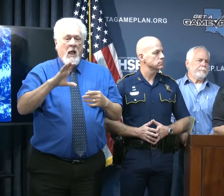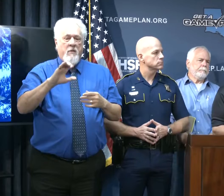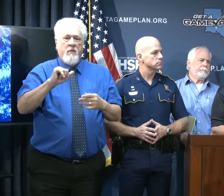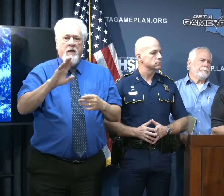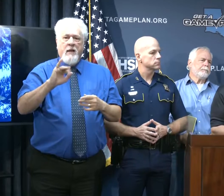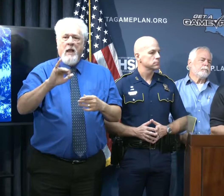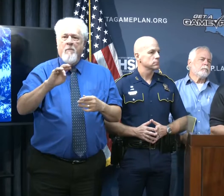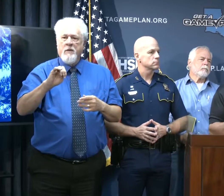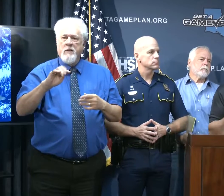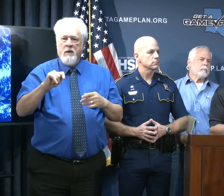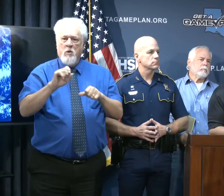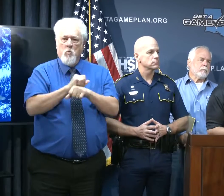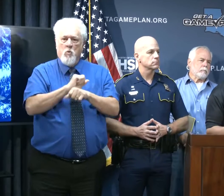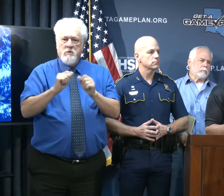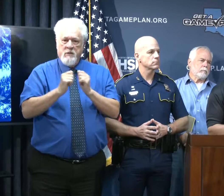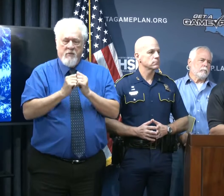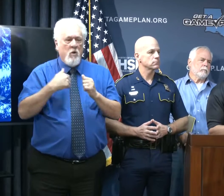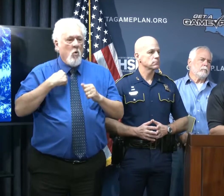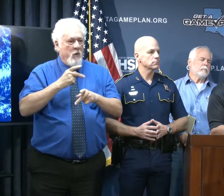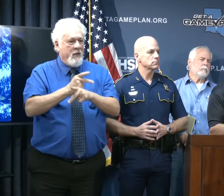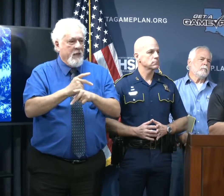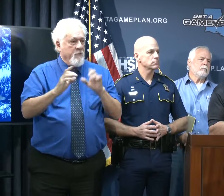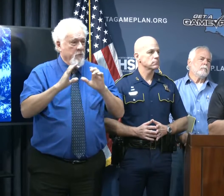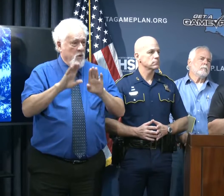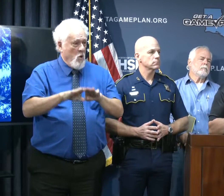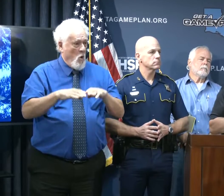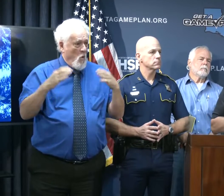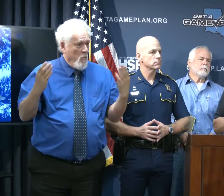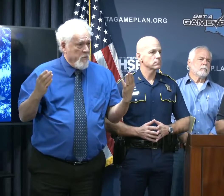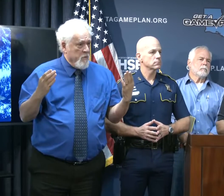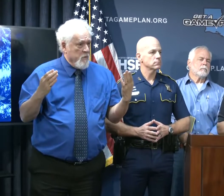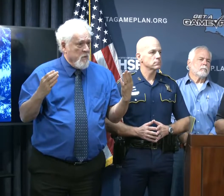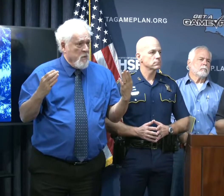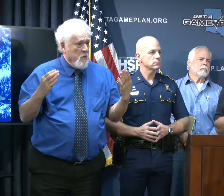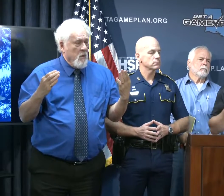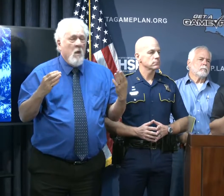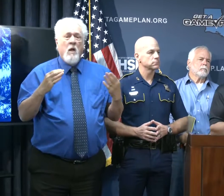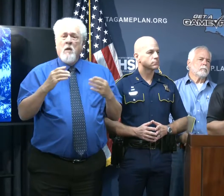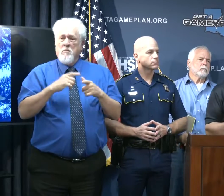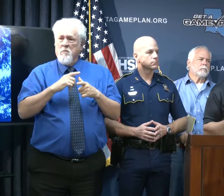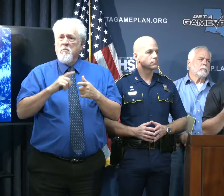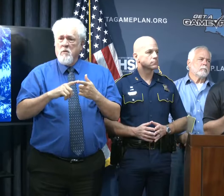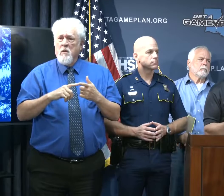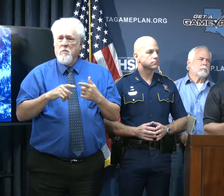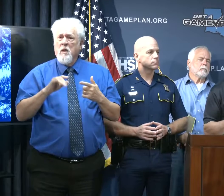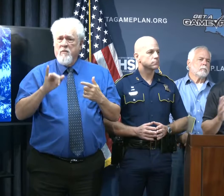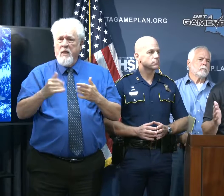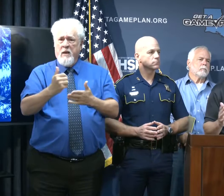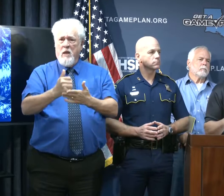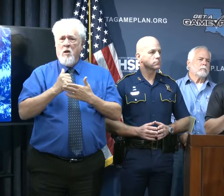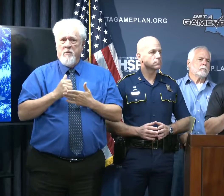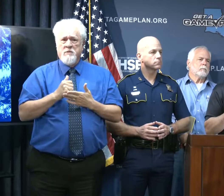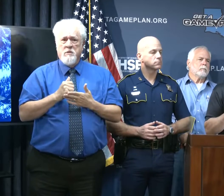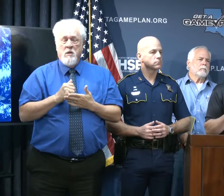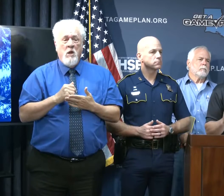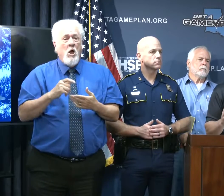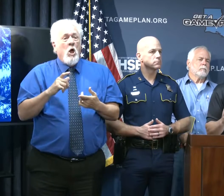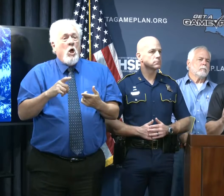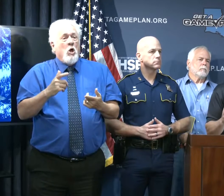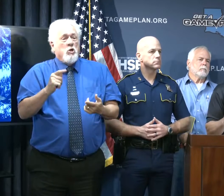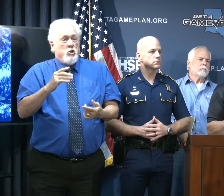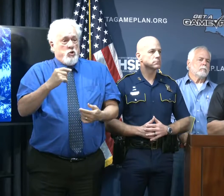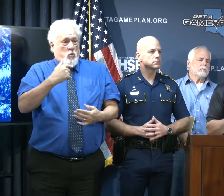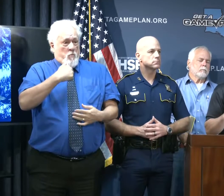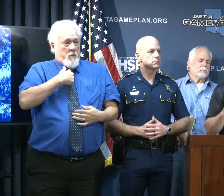in conjunction with each other, we keep our communication lines open. I think that those are things that help us. To me, the